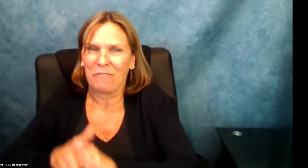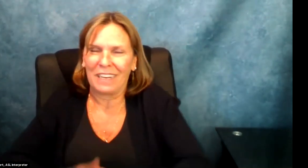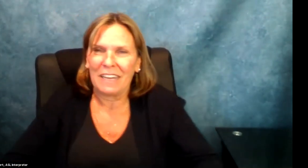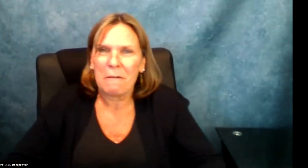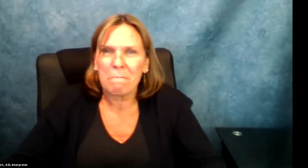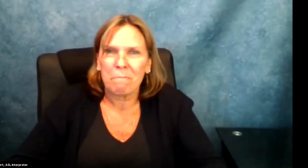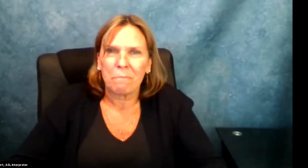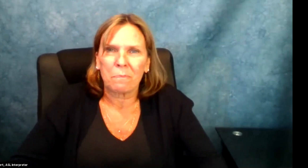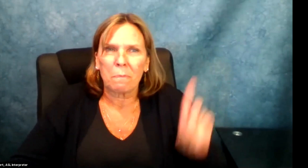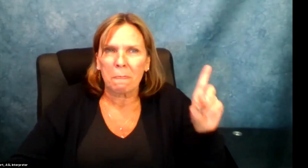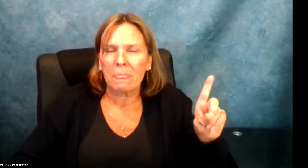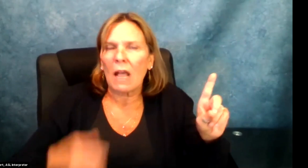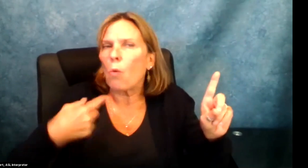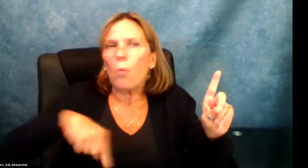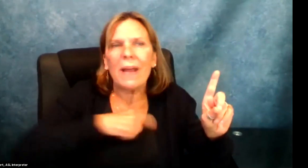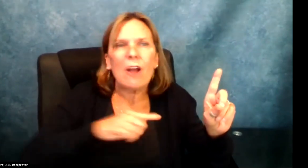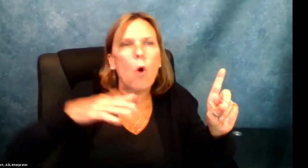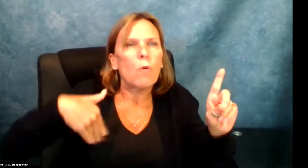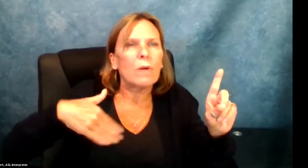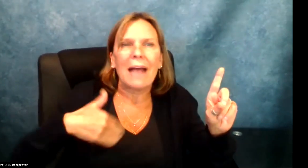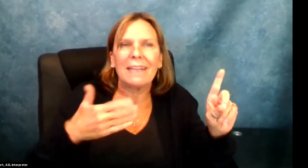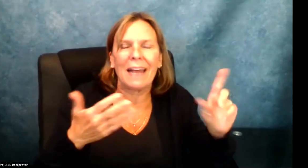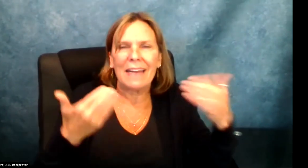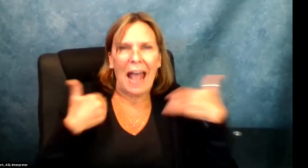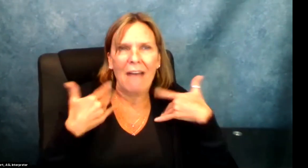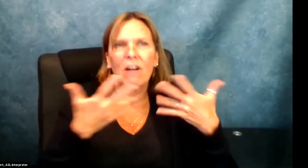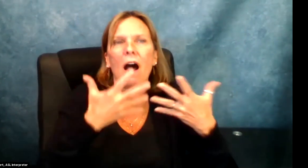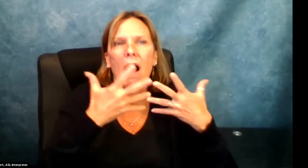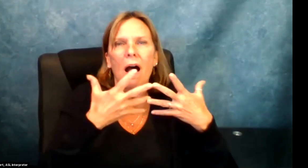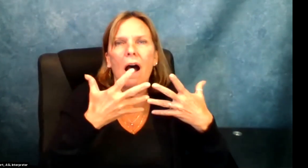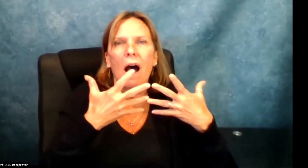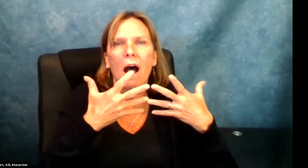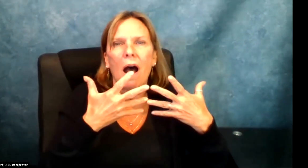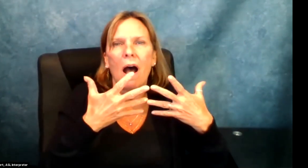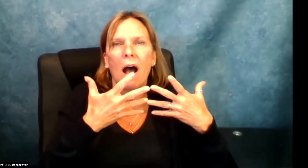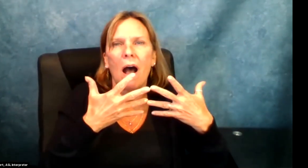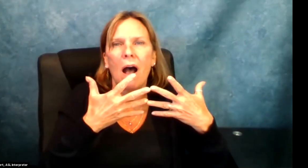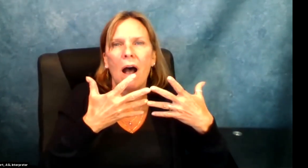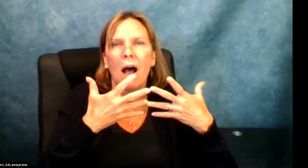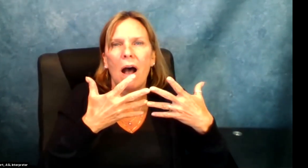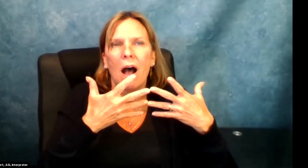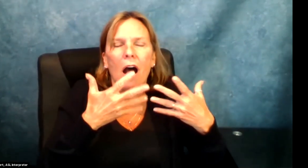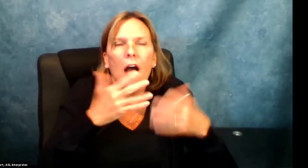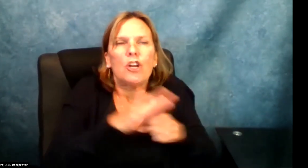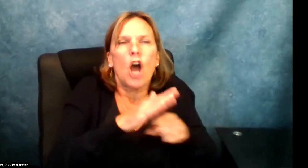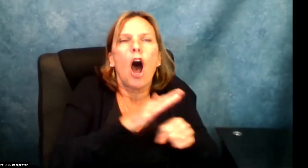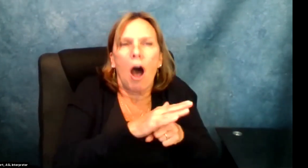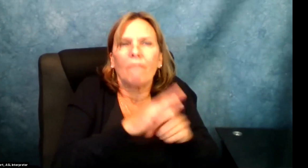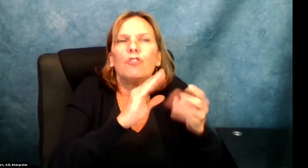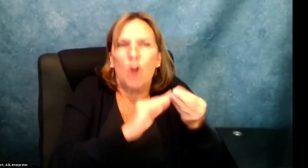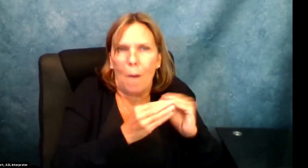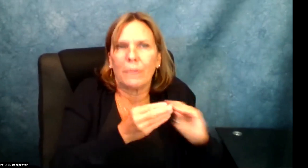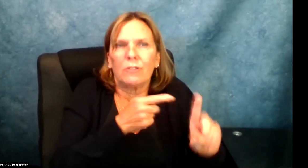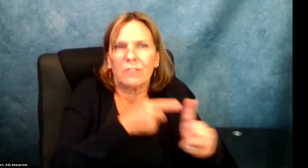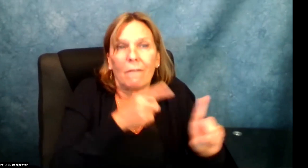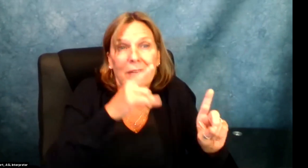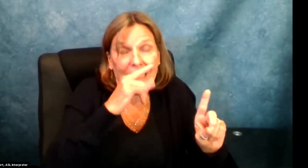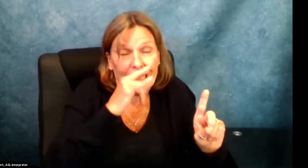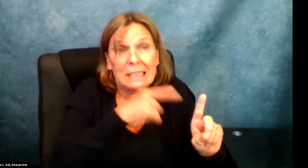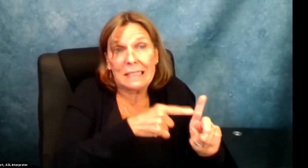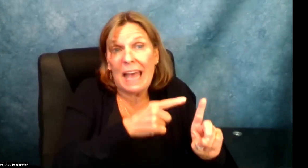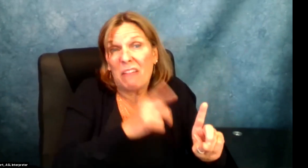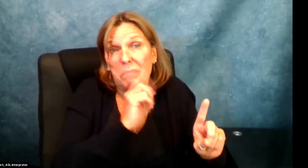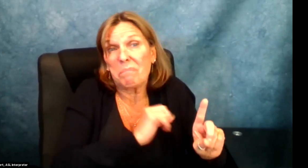to 15 or 16-year age group. But we would assume, based upon the data that's been found